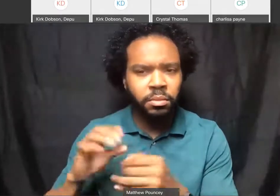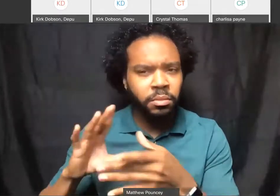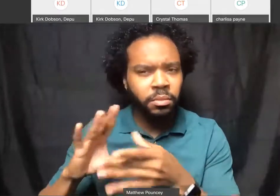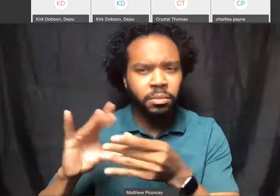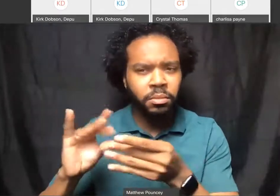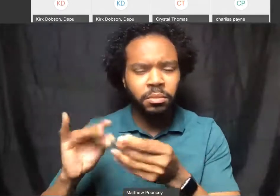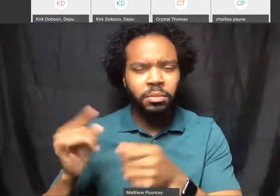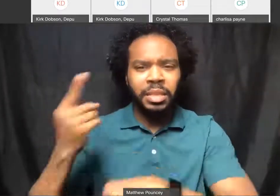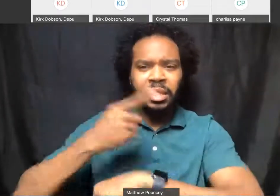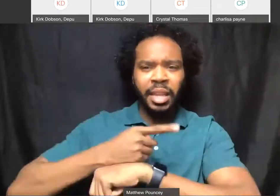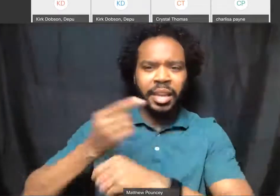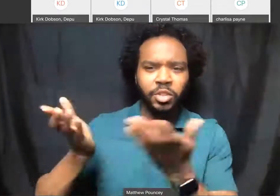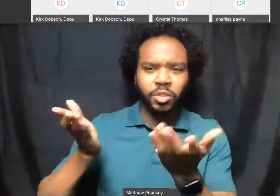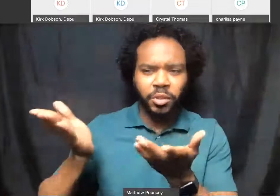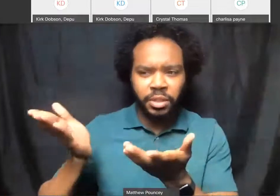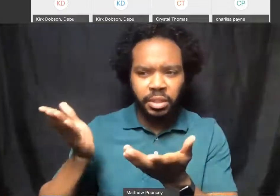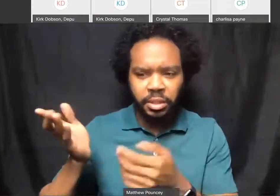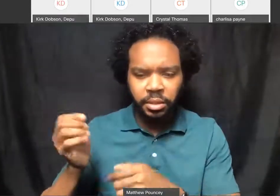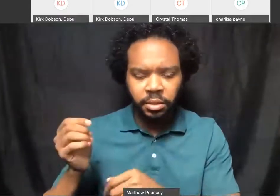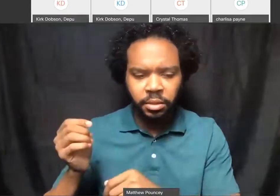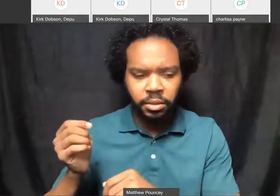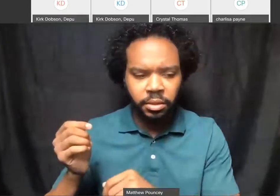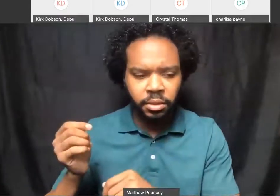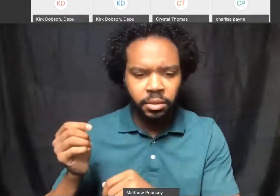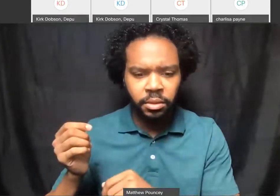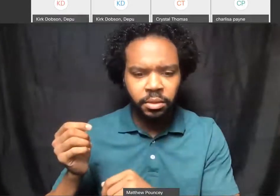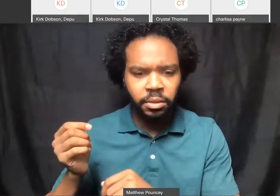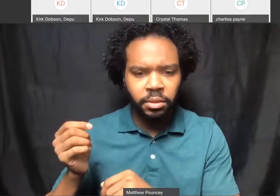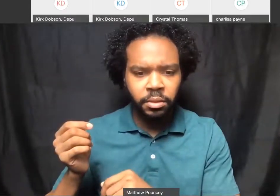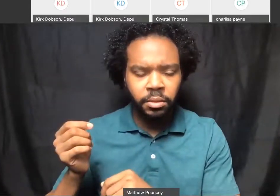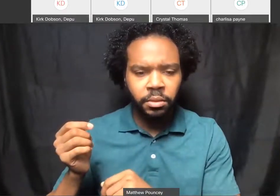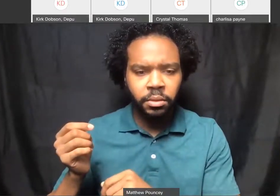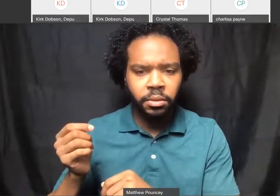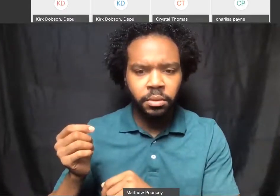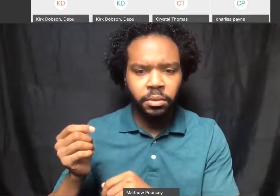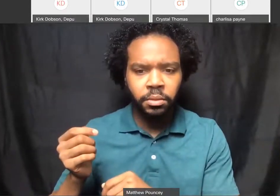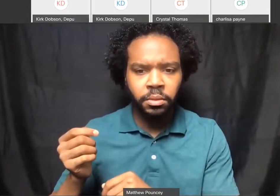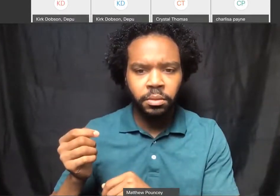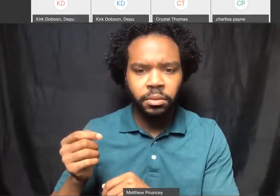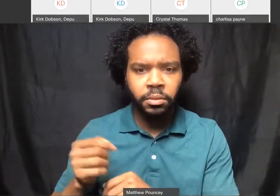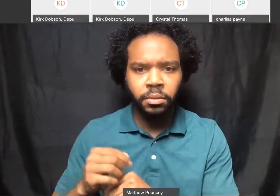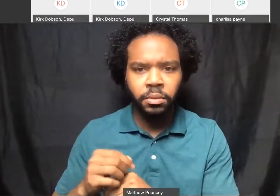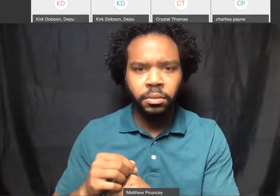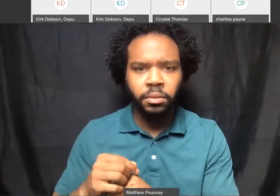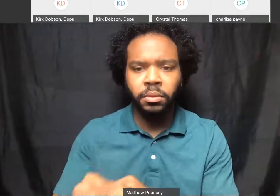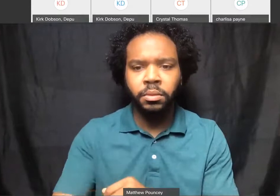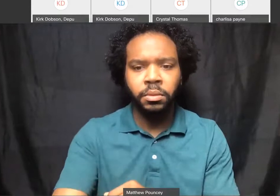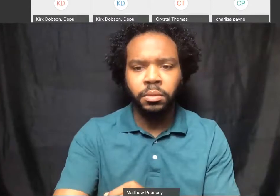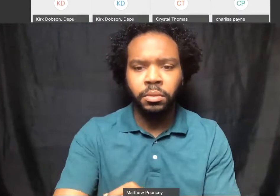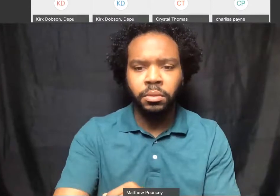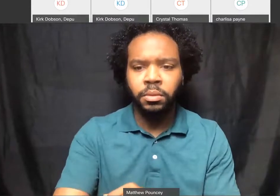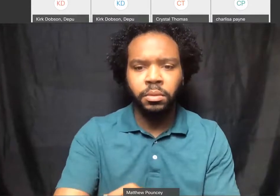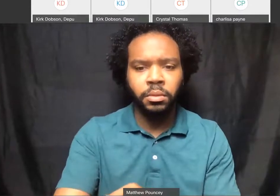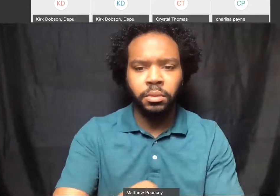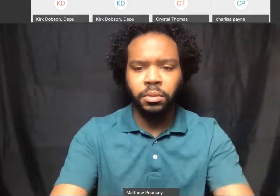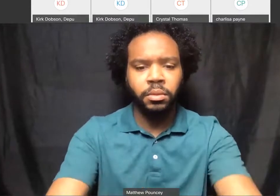about what we could do in terms of employment readiness perhaps, answer some questions about that, and also look at